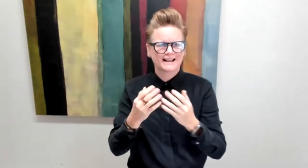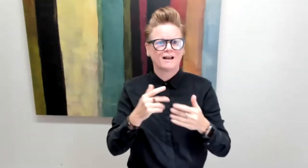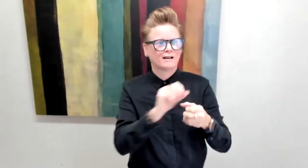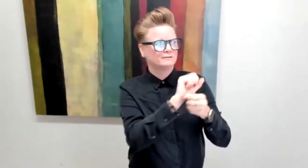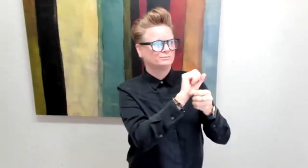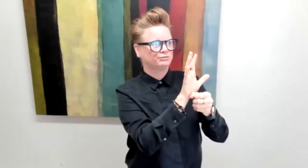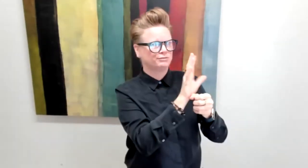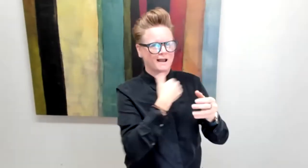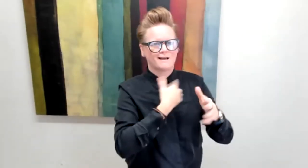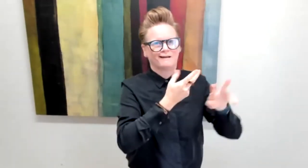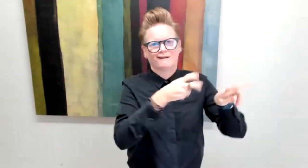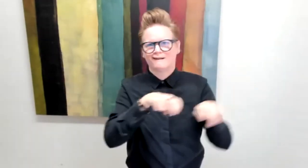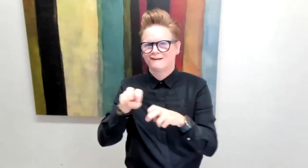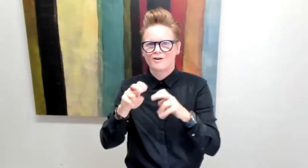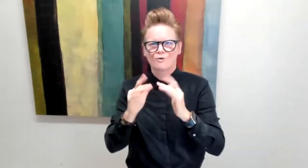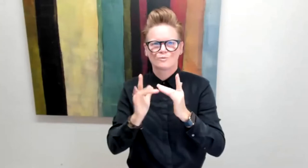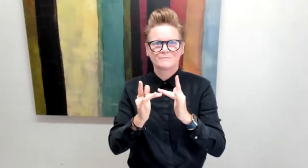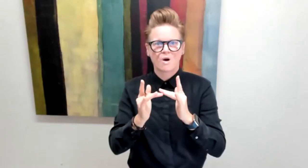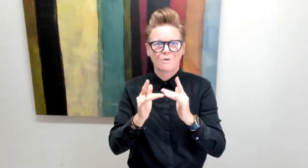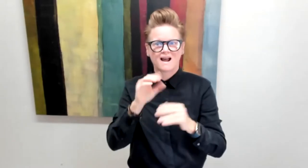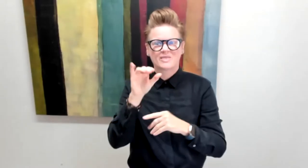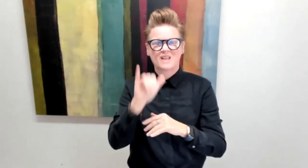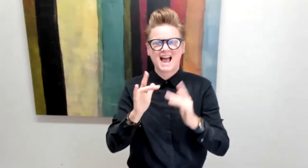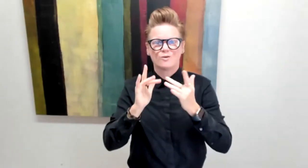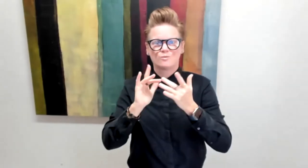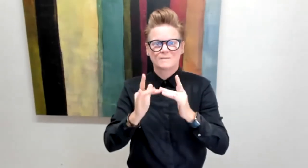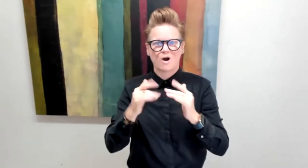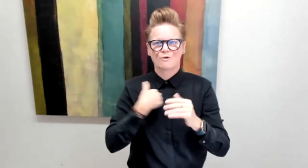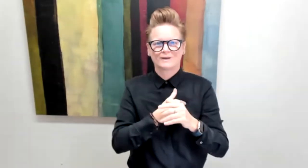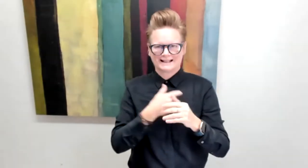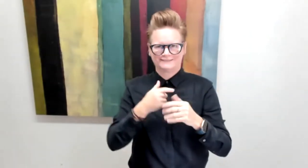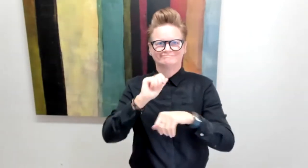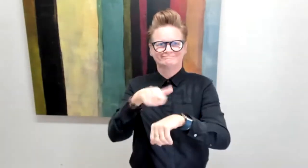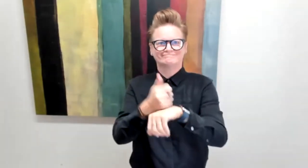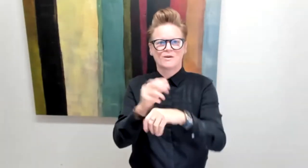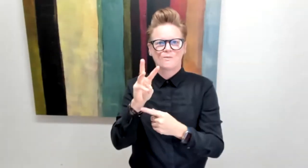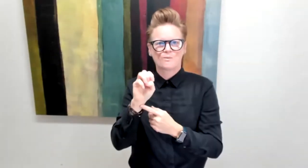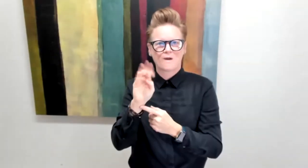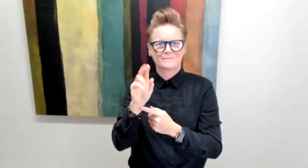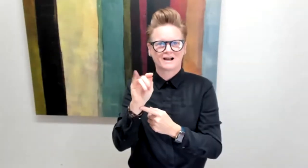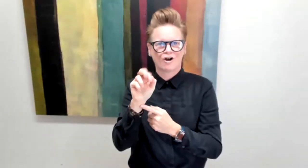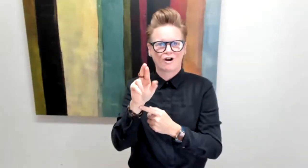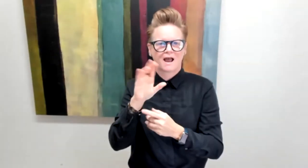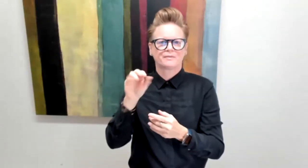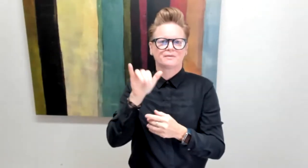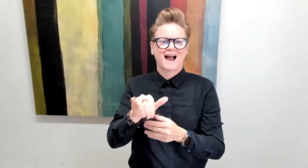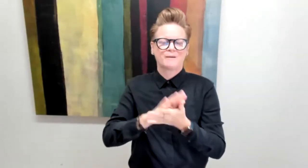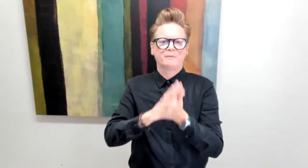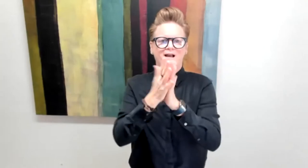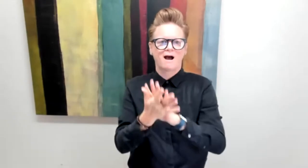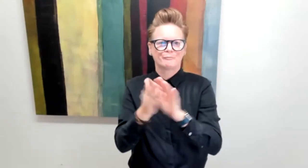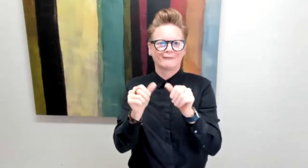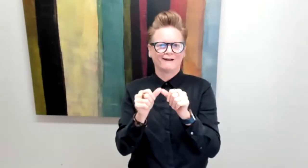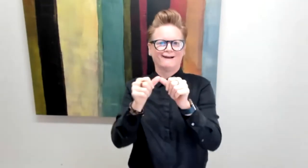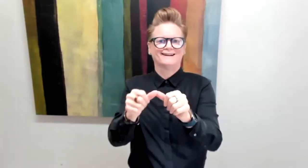provide resources for families. But then when COVID hit, we started doing remote, and we set